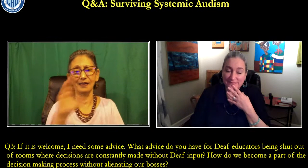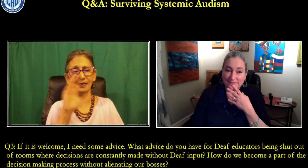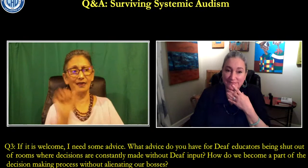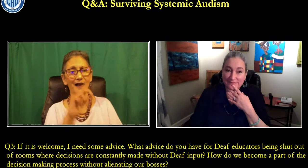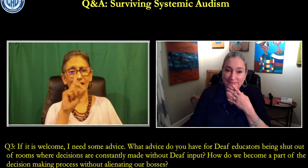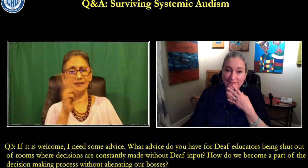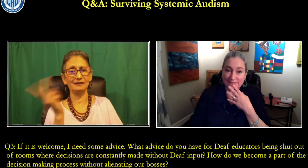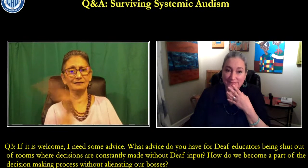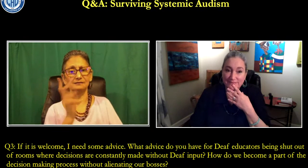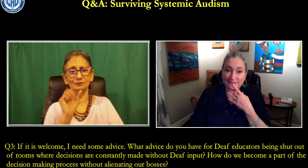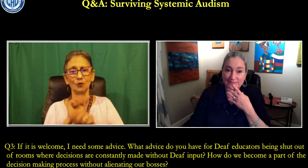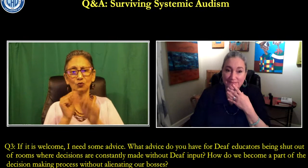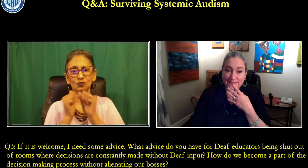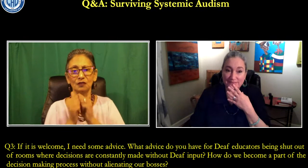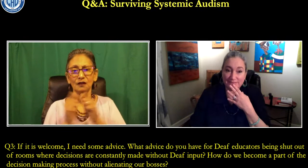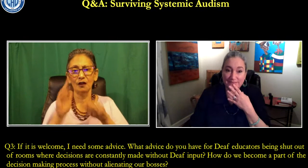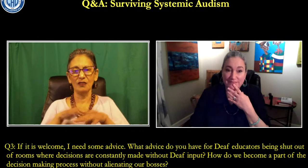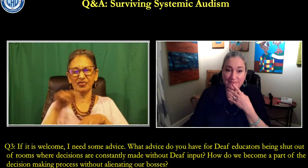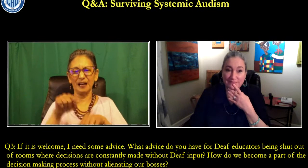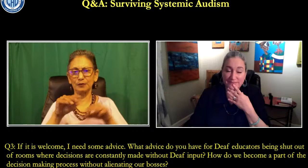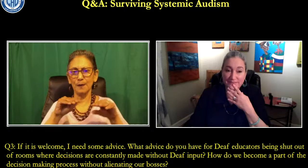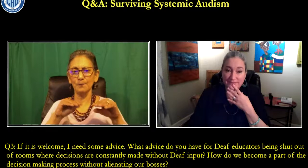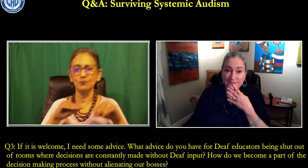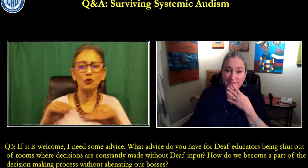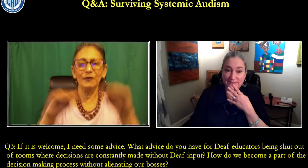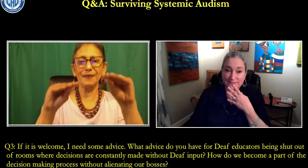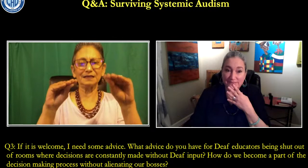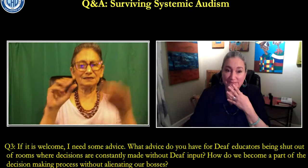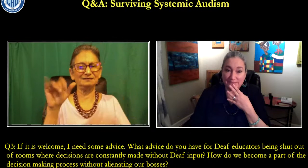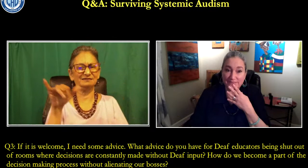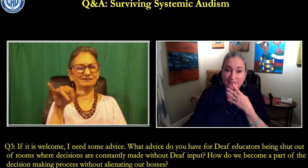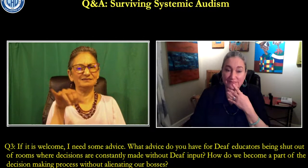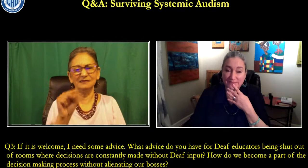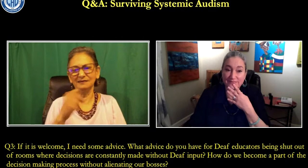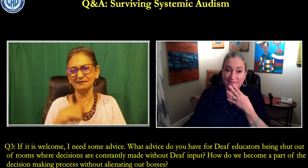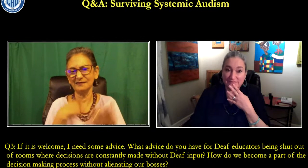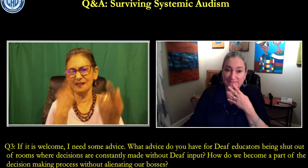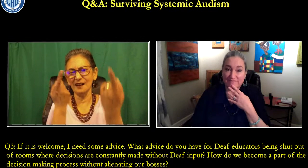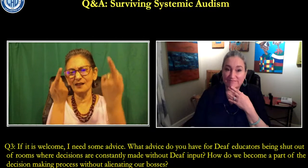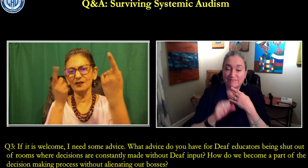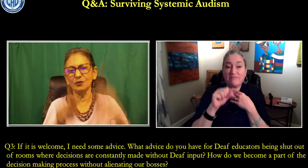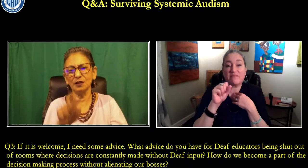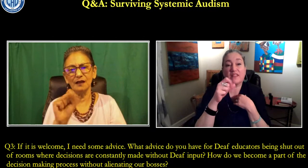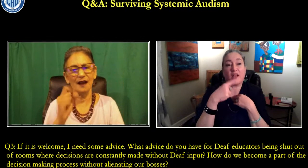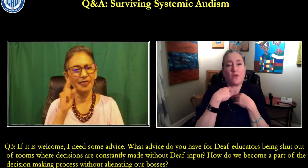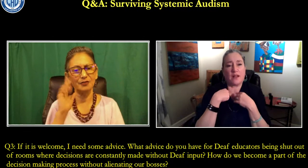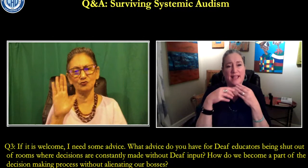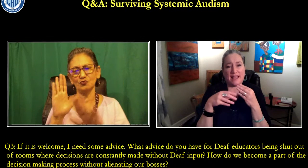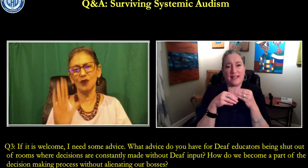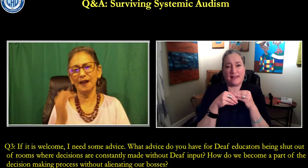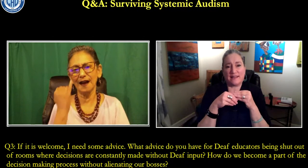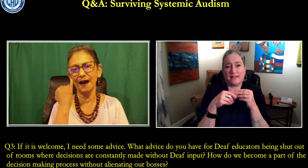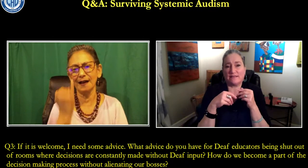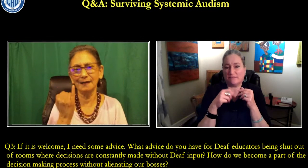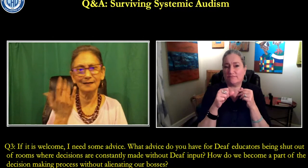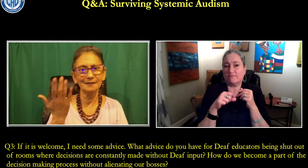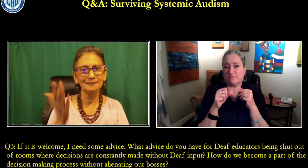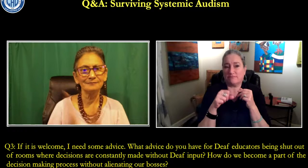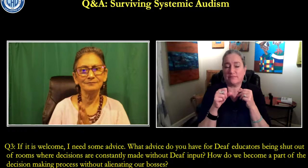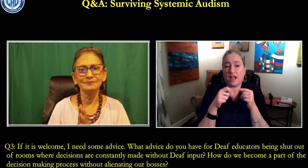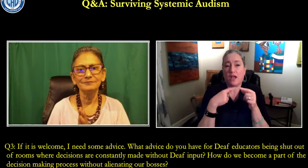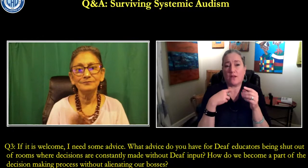I think that's a great idea of working together with CalEd and CAD, working together on this movement. Yes,